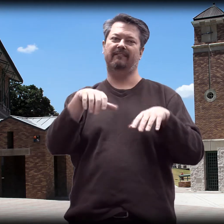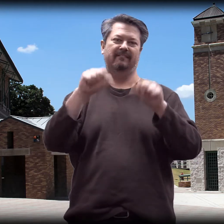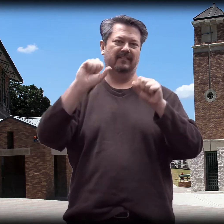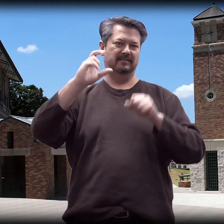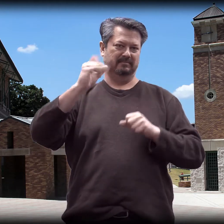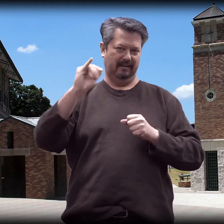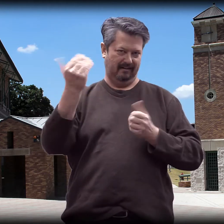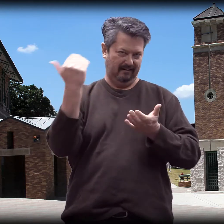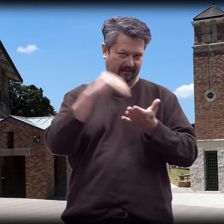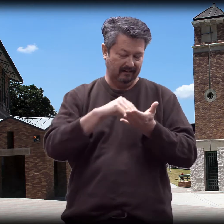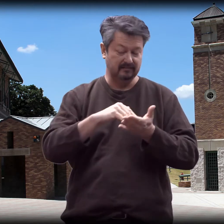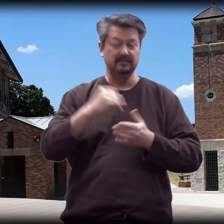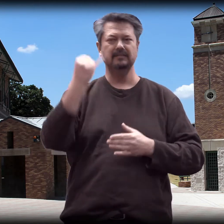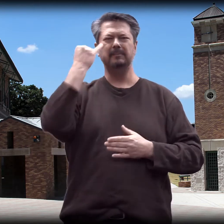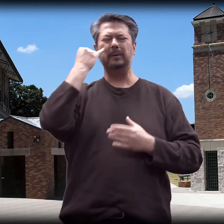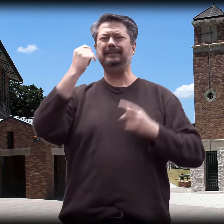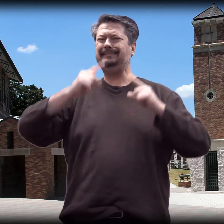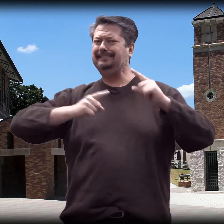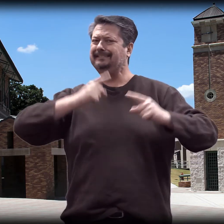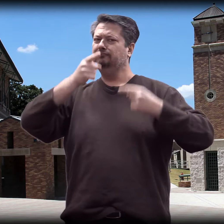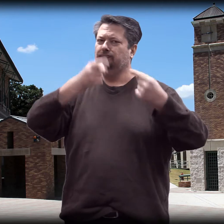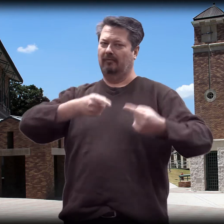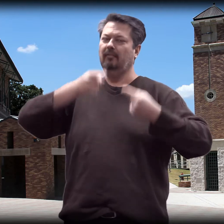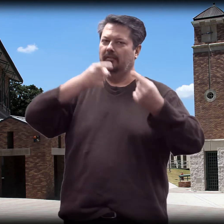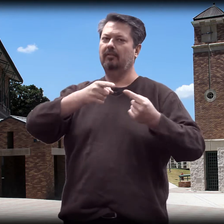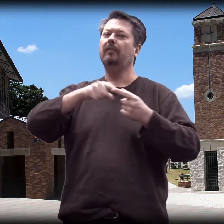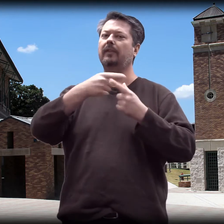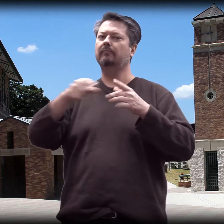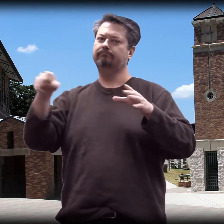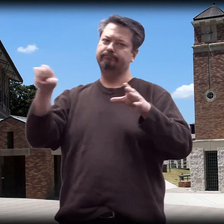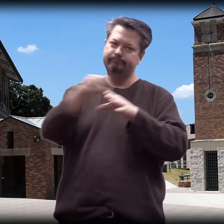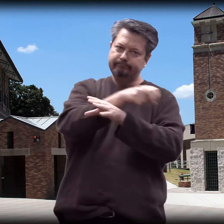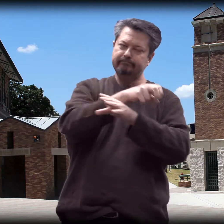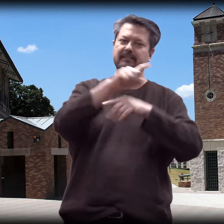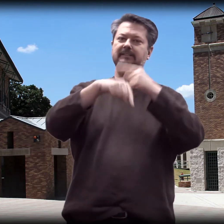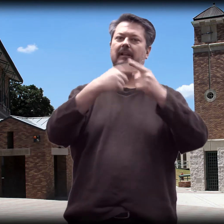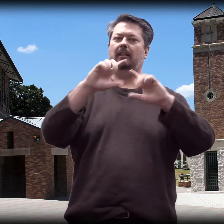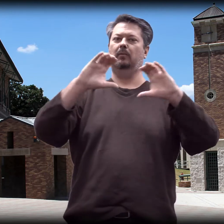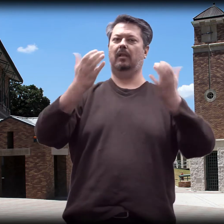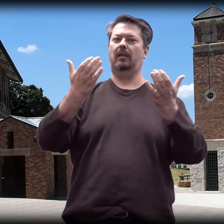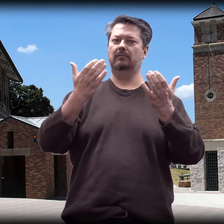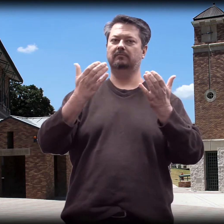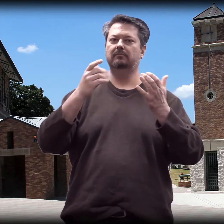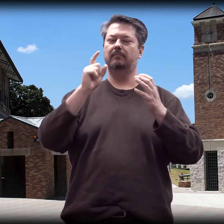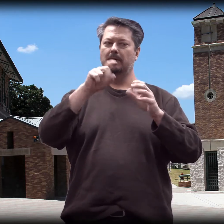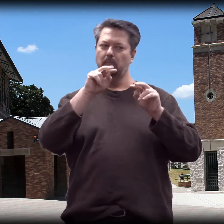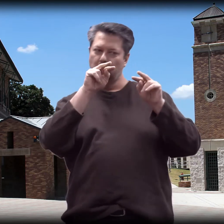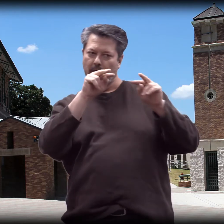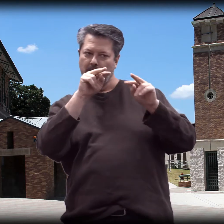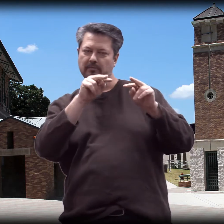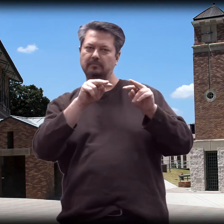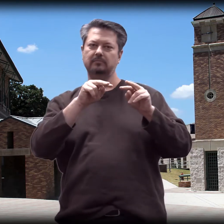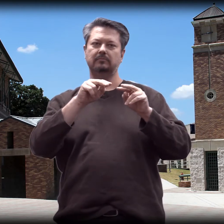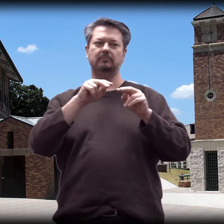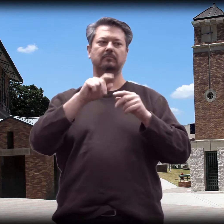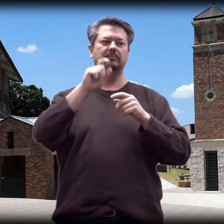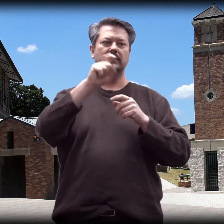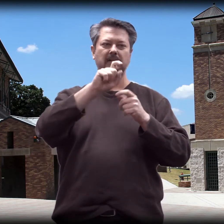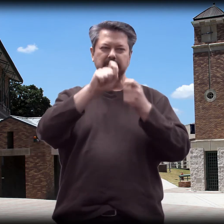check system. If you pass it, or you get the level you needed, you don't have to take the SCPI again. If not, we move you over into a sign language